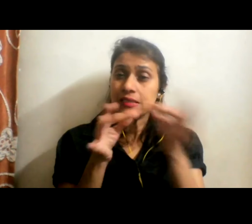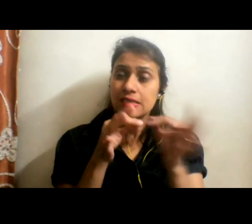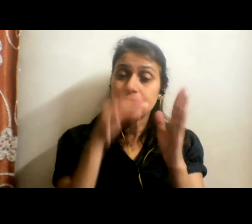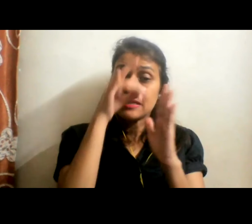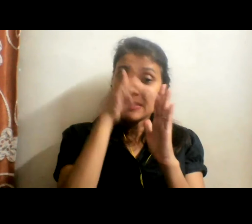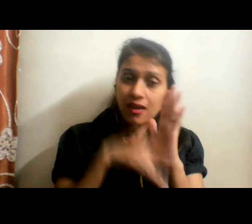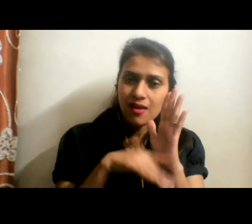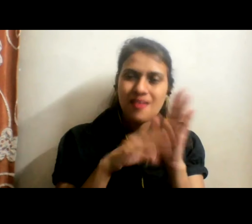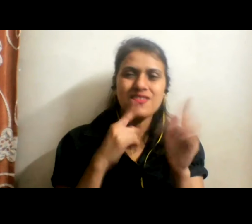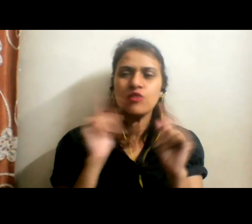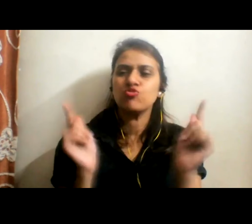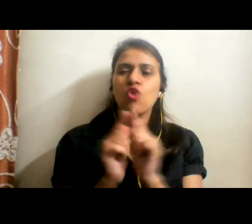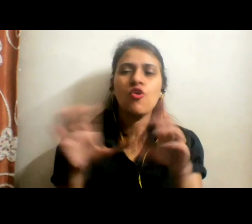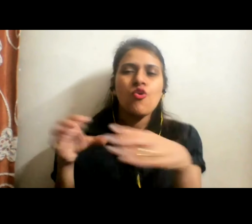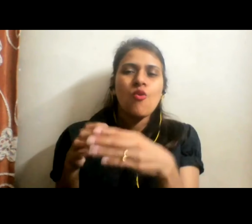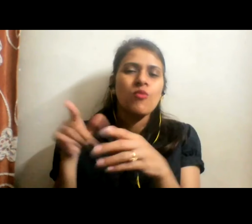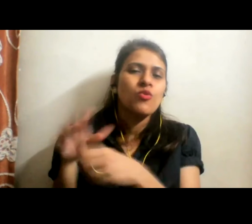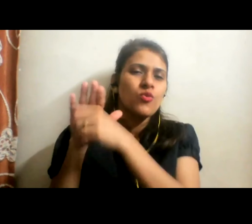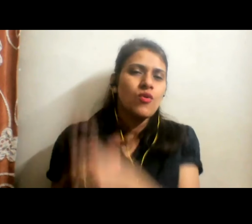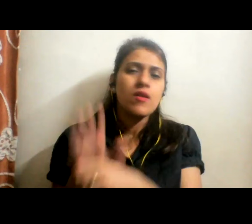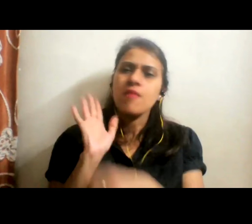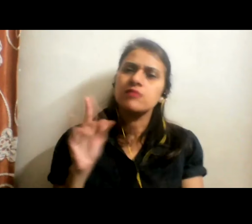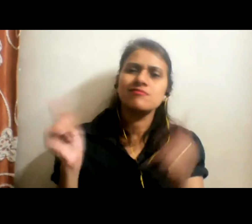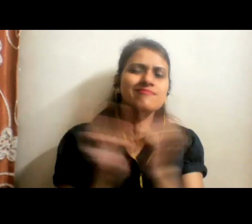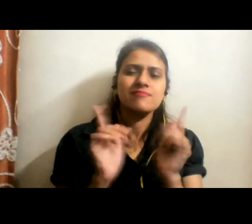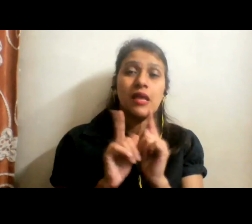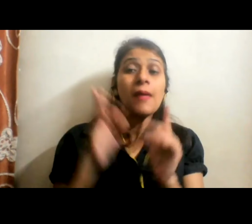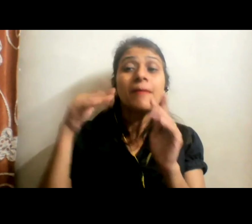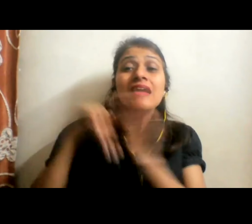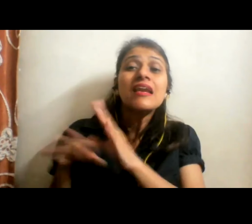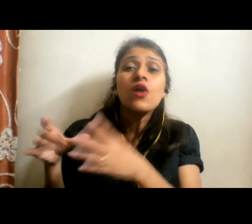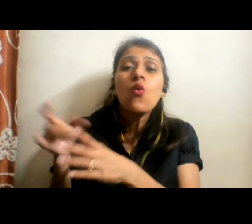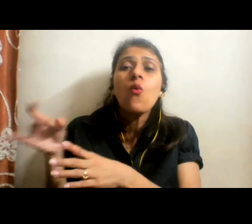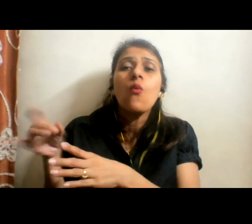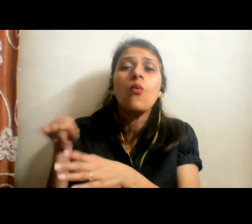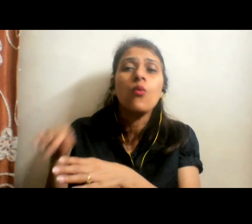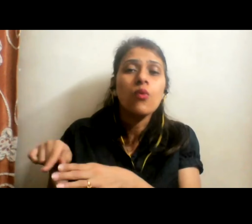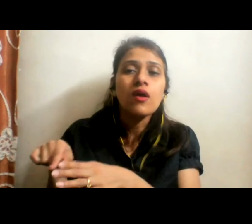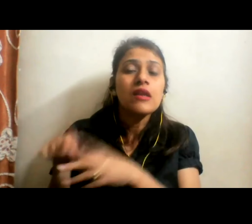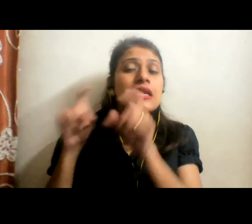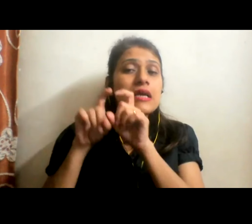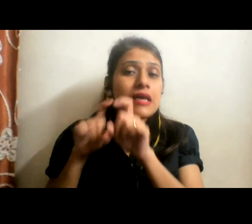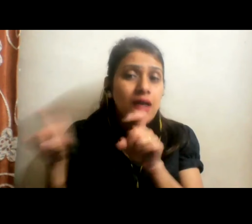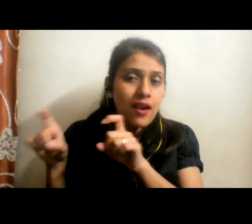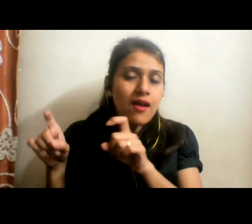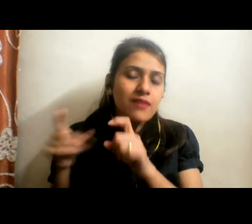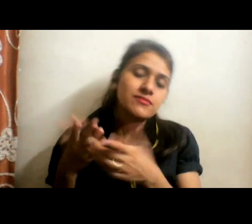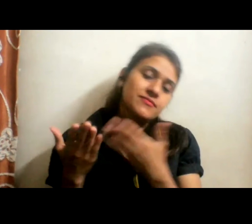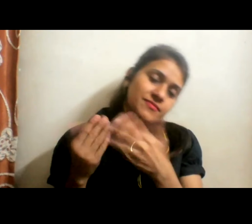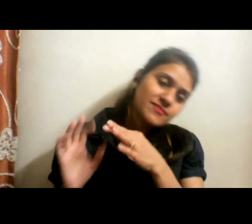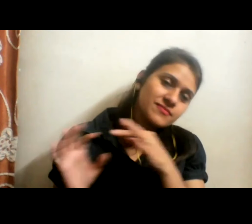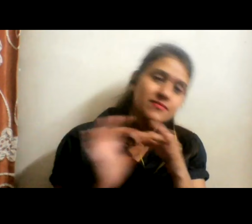when you're doing the study, you may consider all three aspects. Maybe you do not want to consider all three aspects, so maybe you take on any two